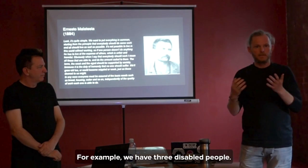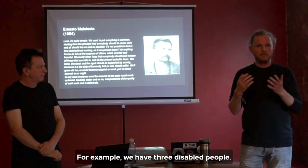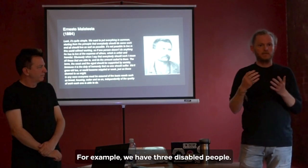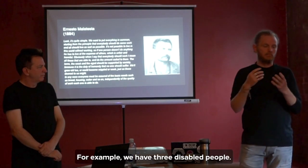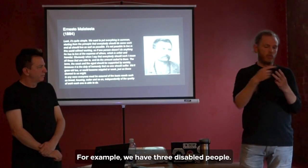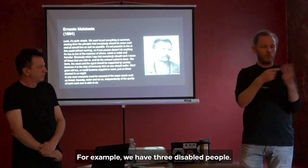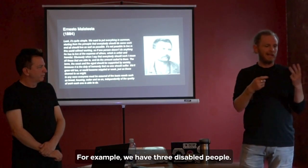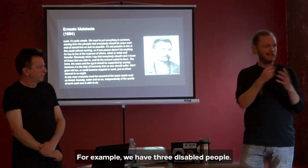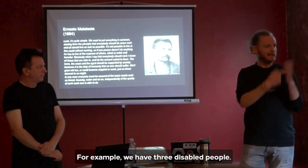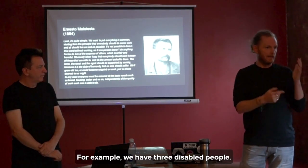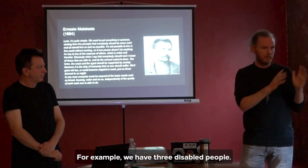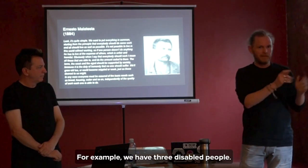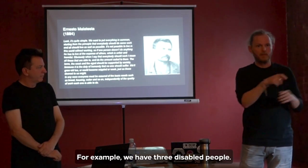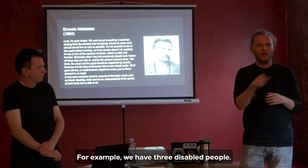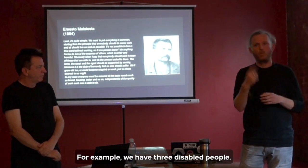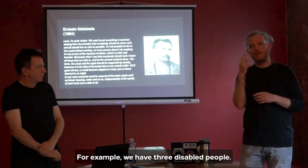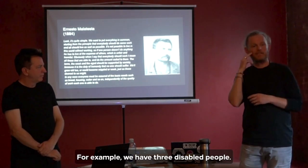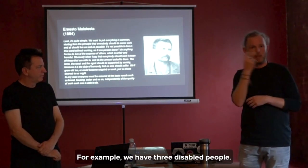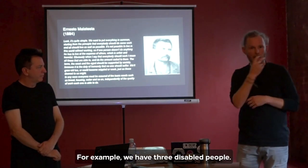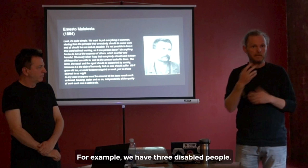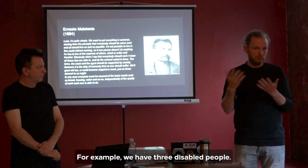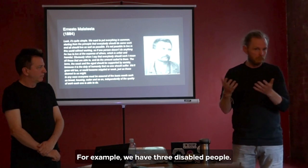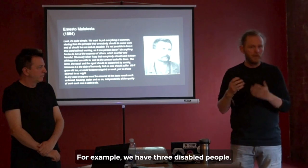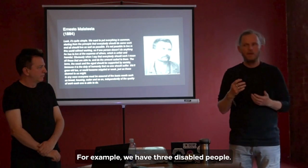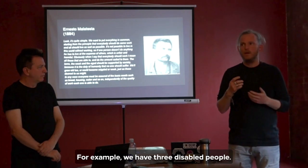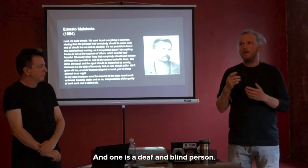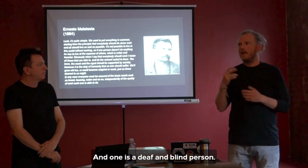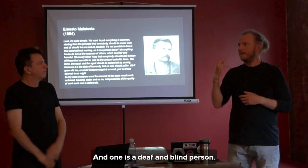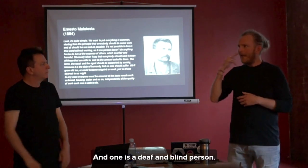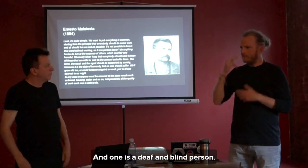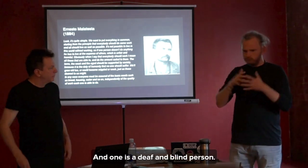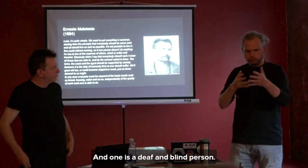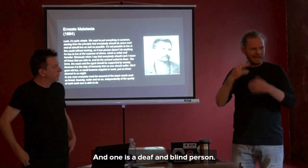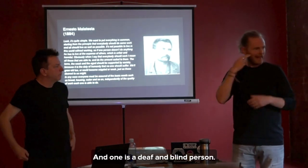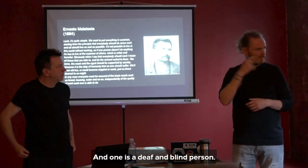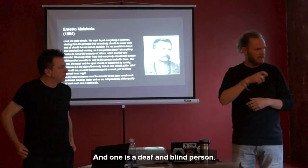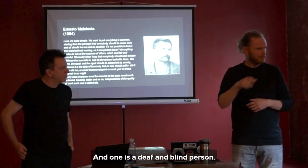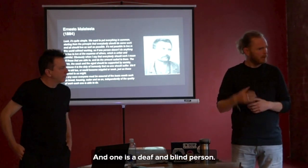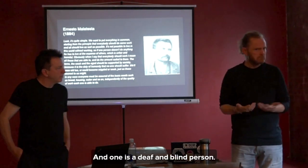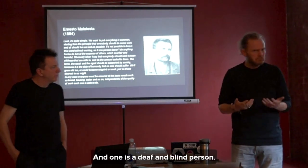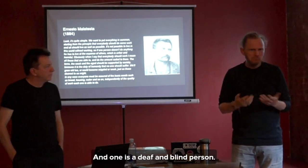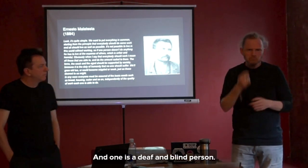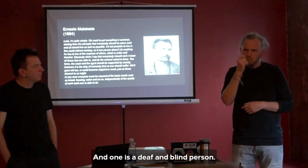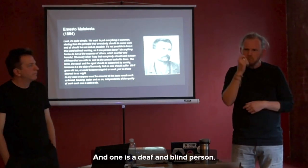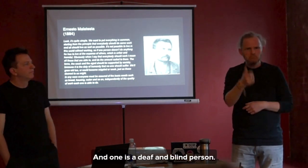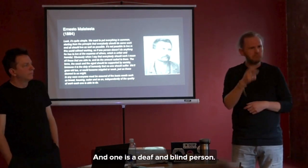So, for examples, we have 3 disabled people and one this is to be a deaf blind